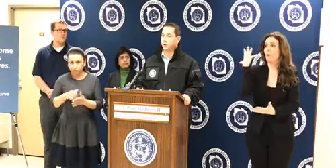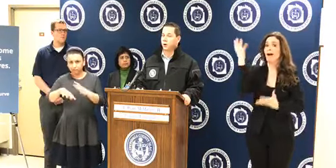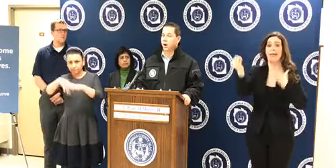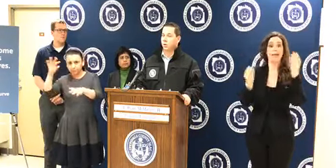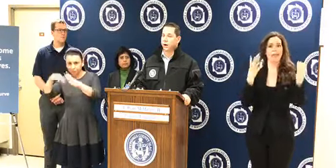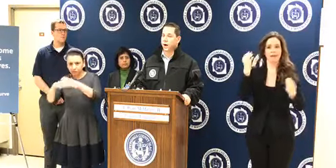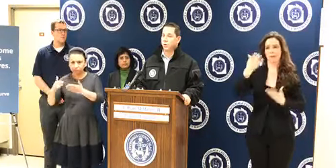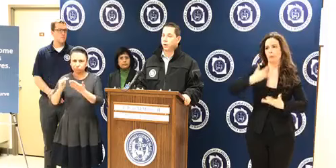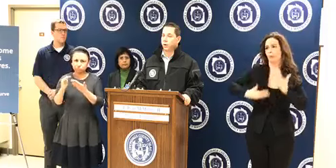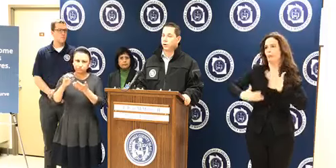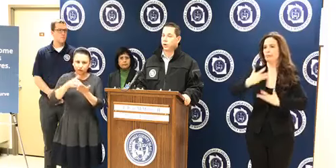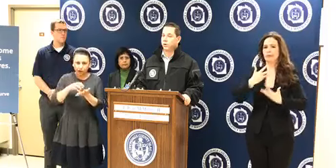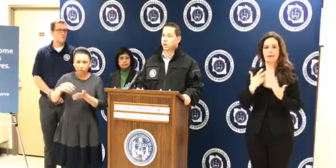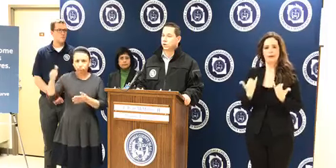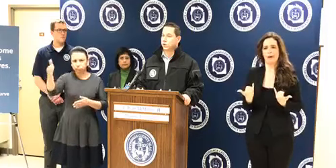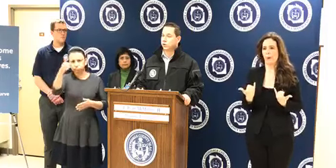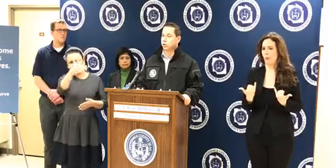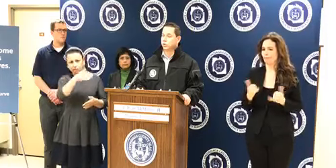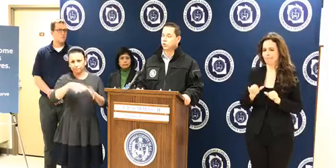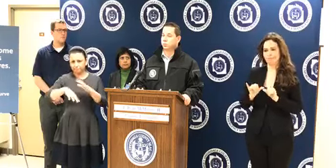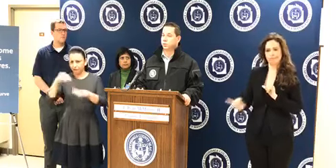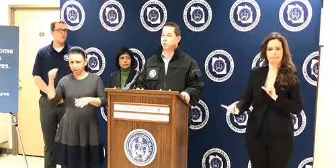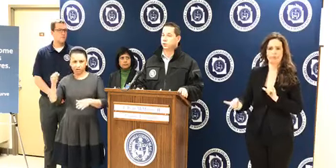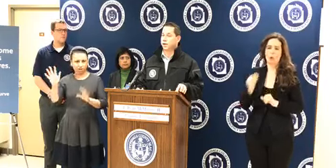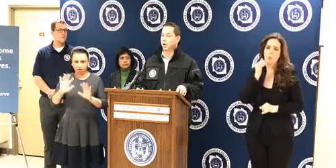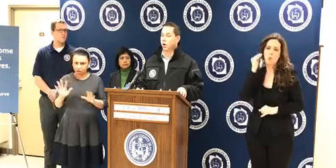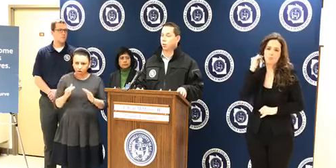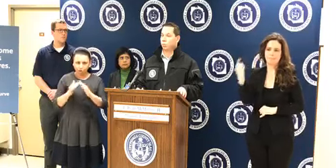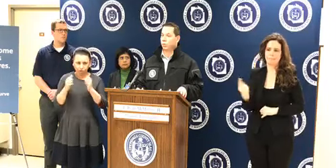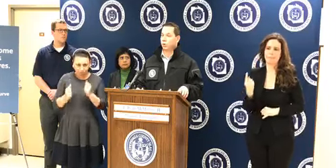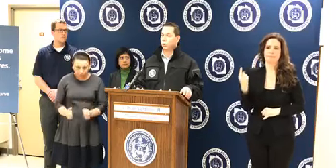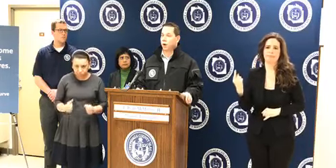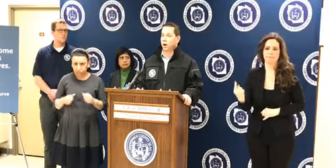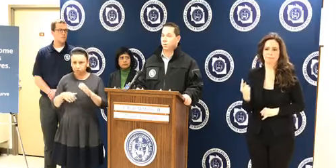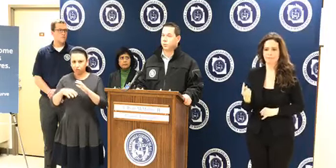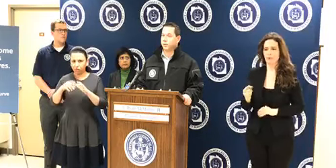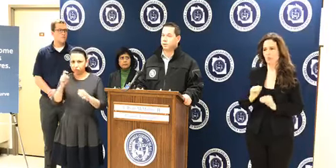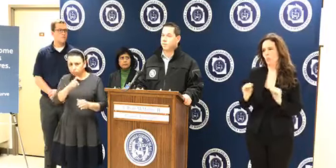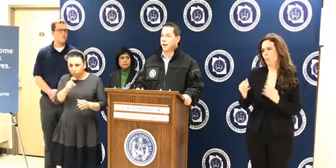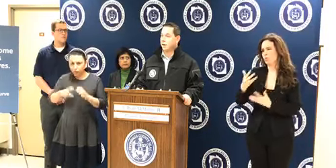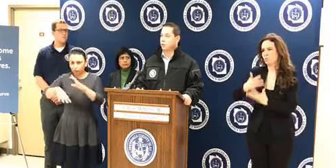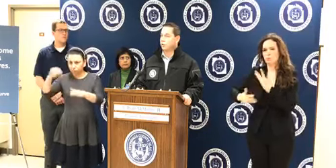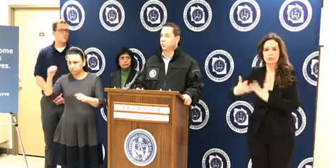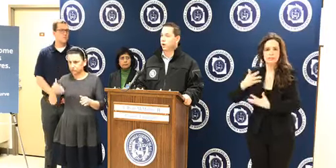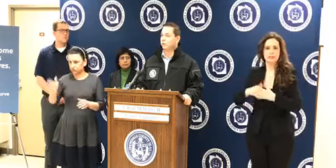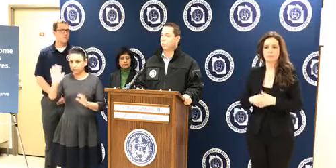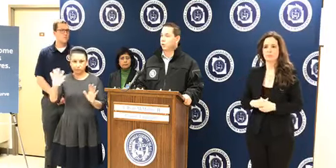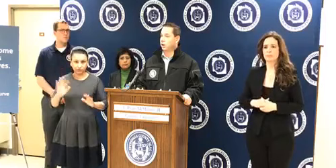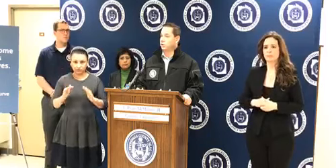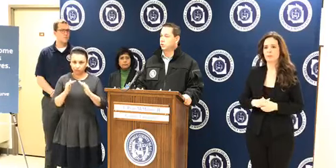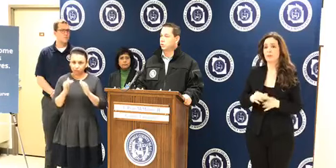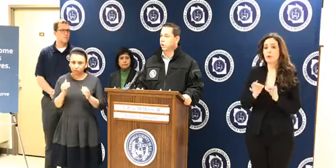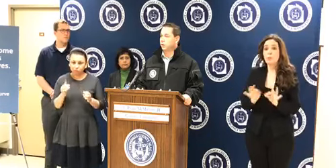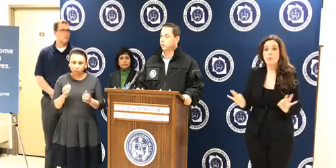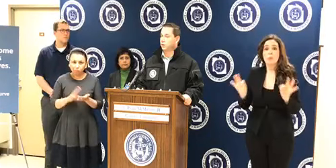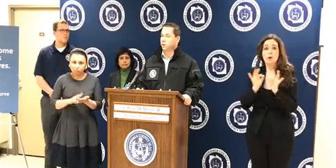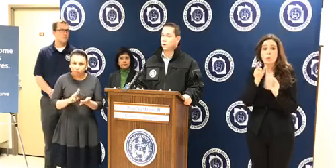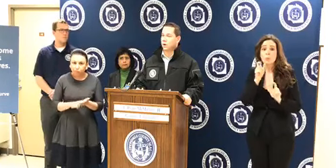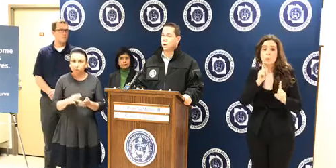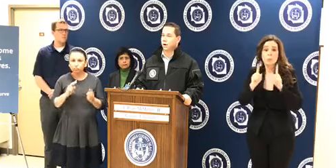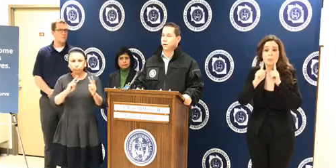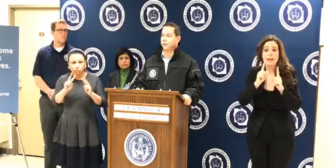life. Right now we are encouraging our seniors to please stay home. Please manage who you have communication